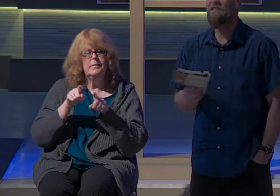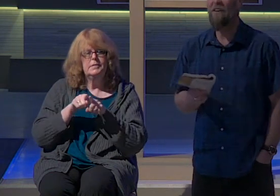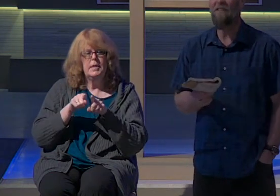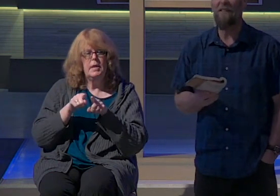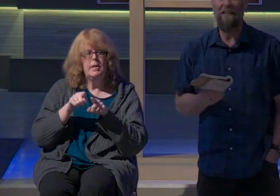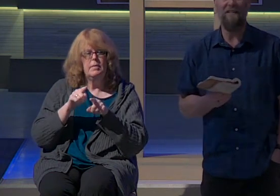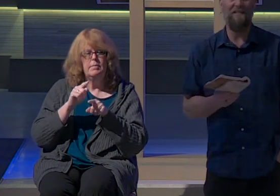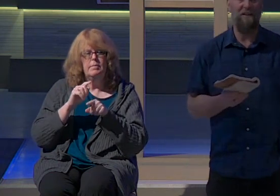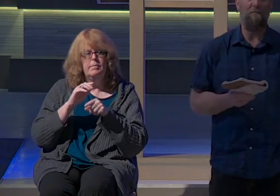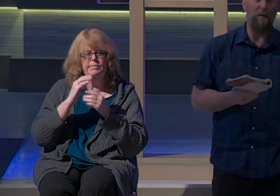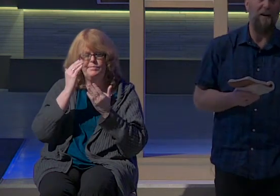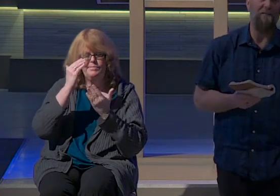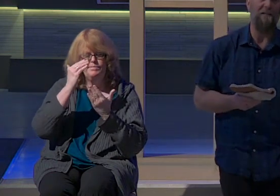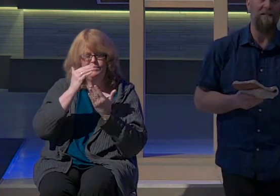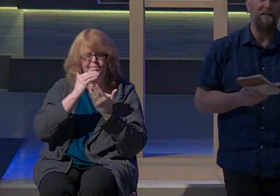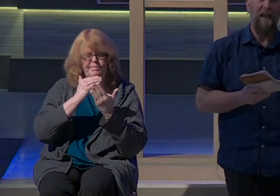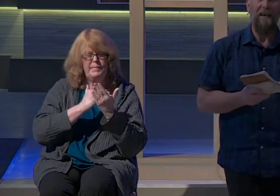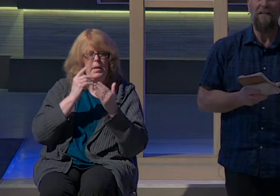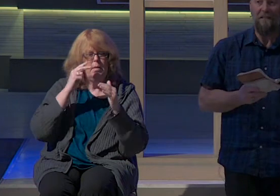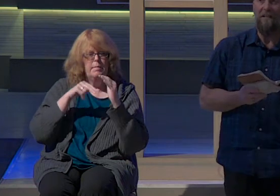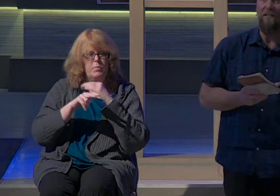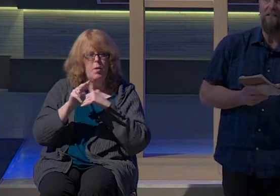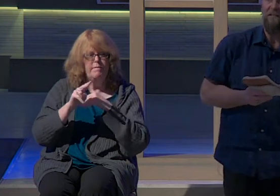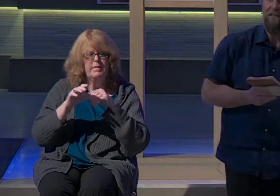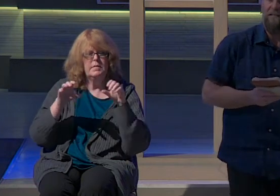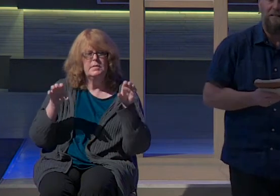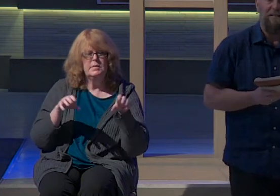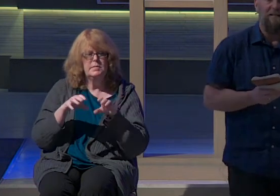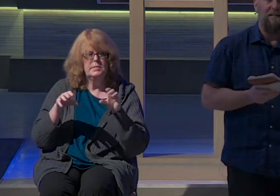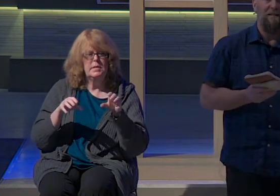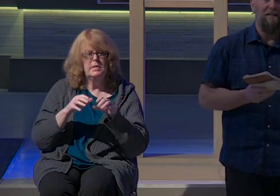an entire list of prophets had done.